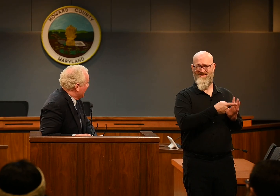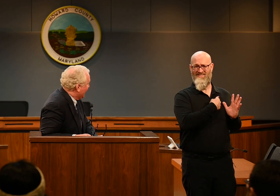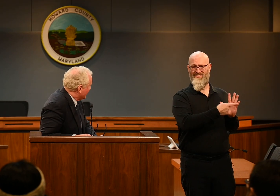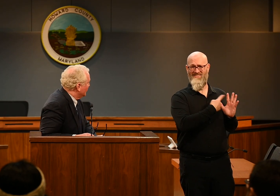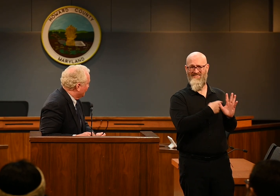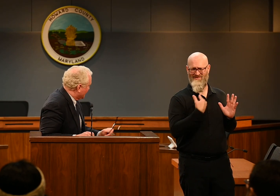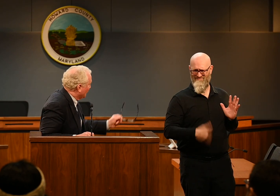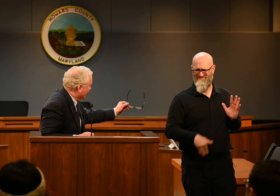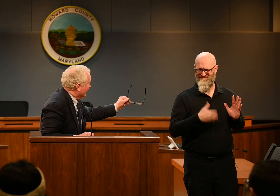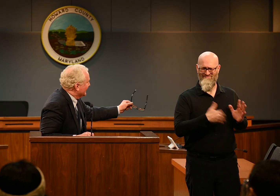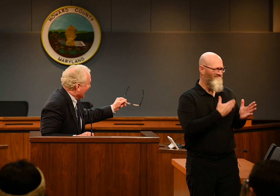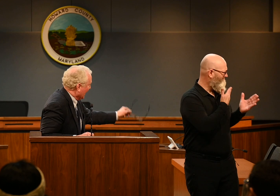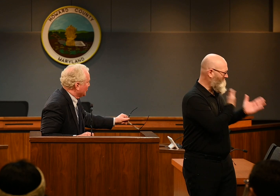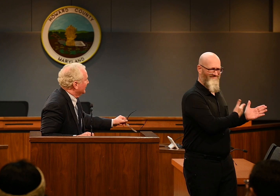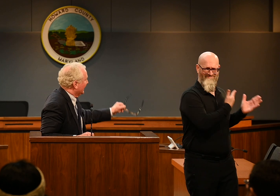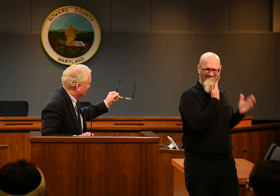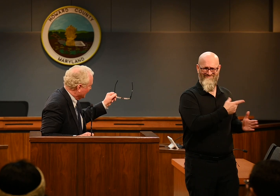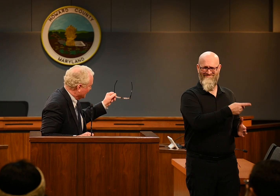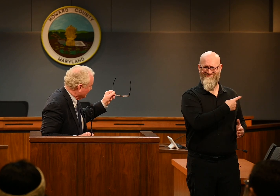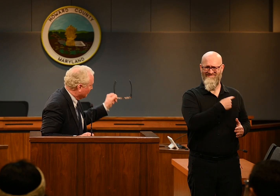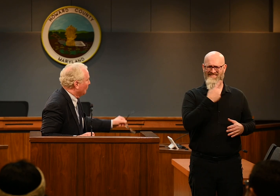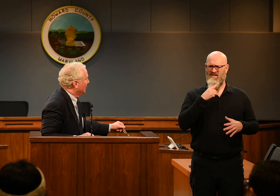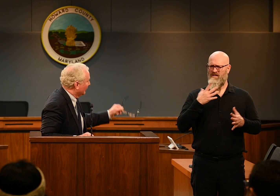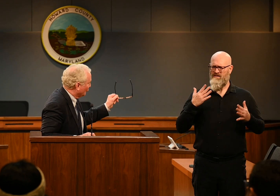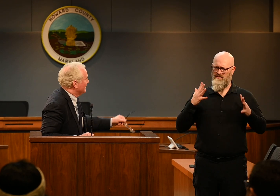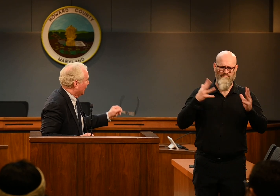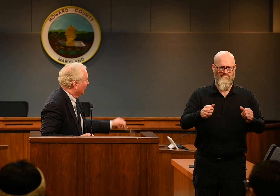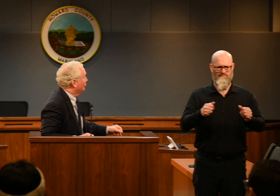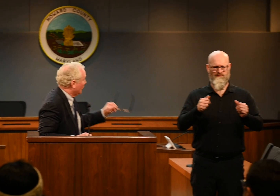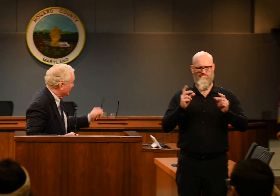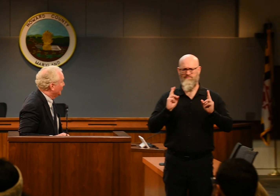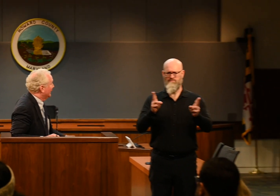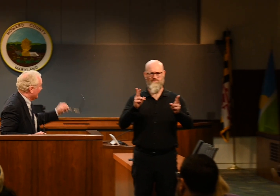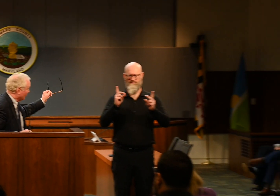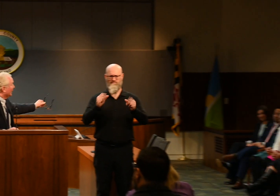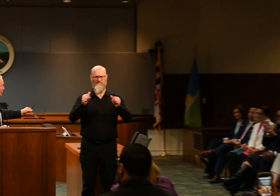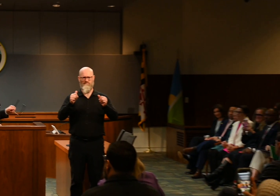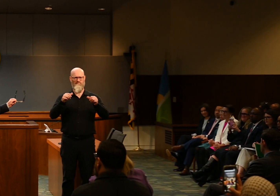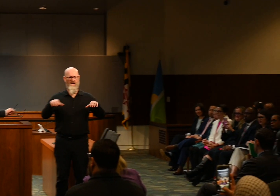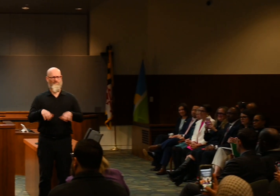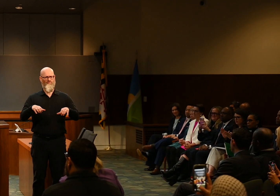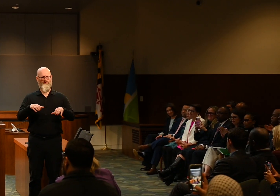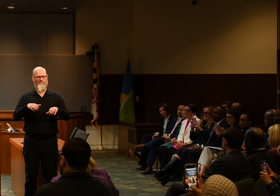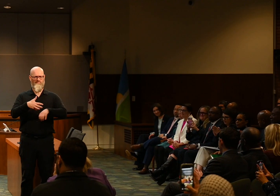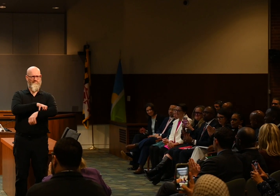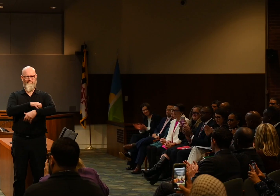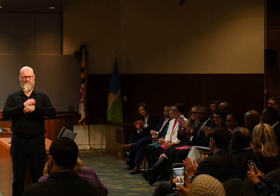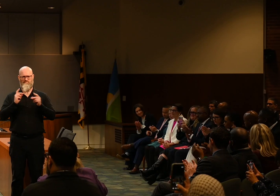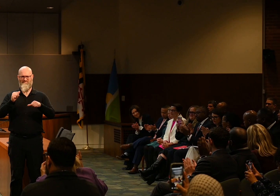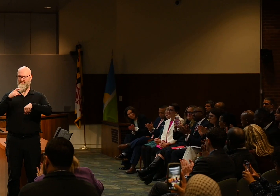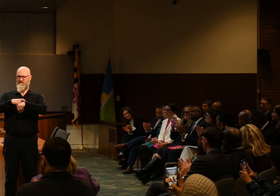Council, thank you for springing into action at this moment of great peril for our community and our country. Let's give them another round